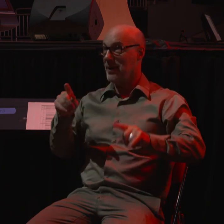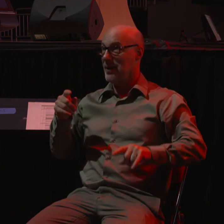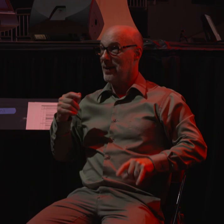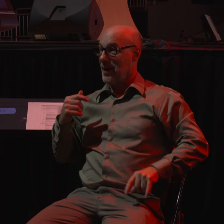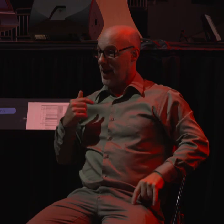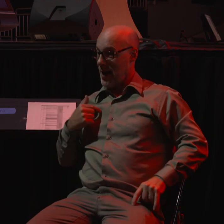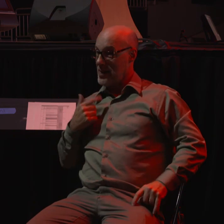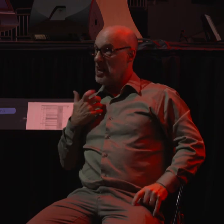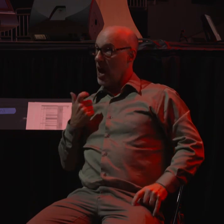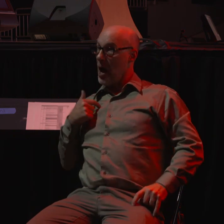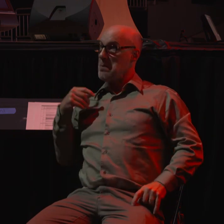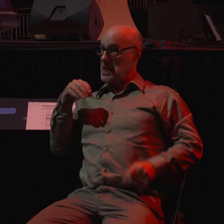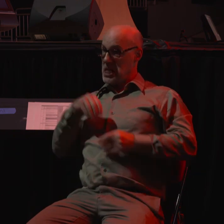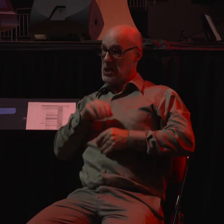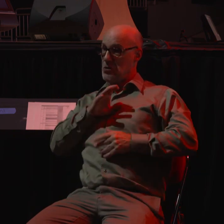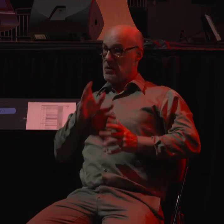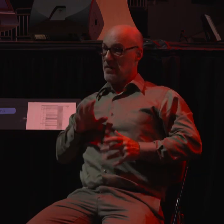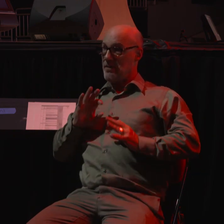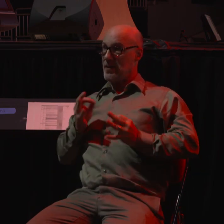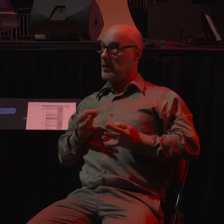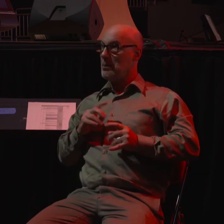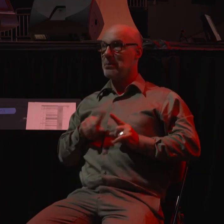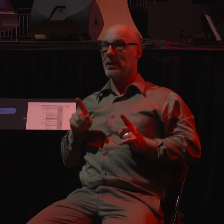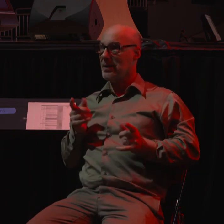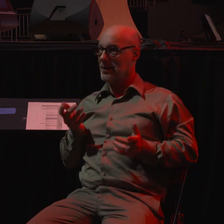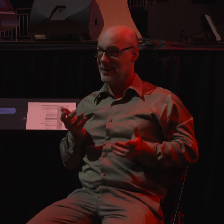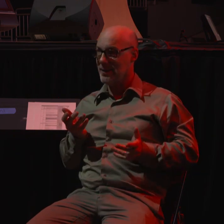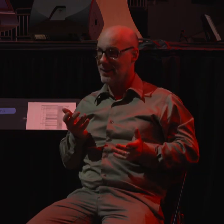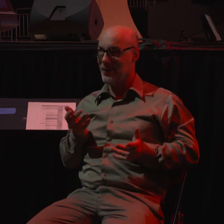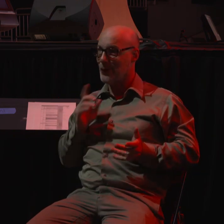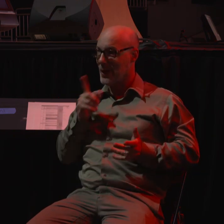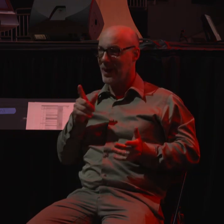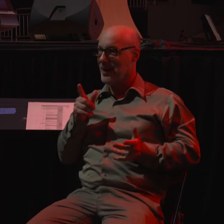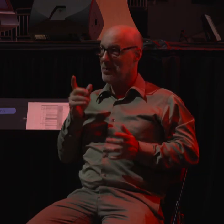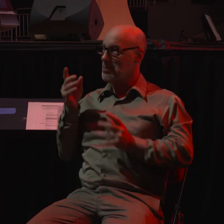in the family. Nothing.